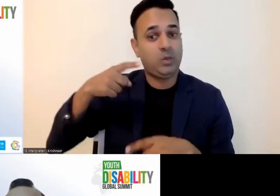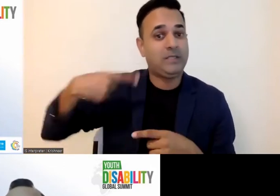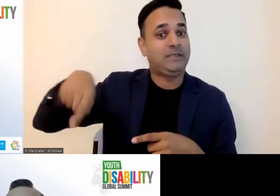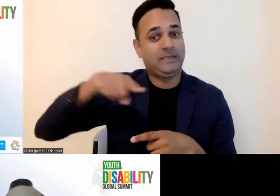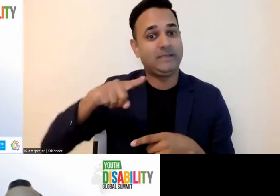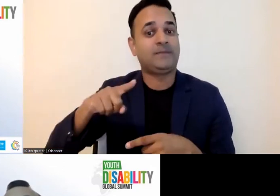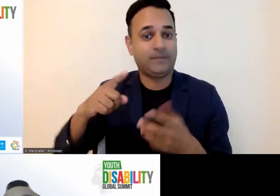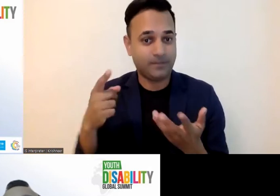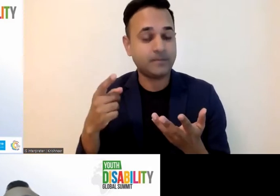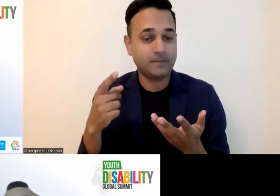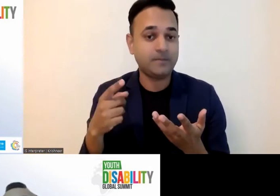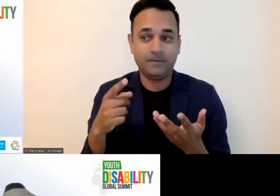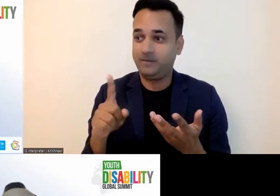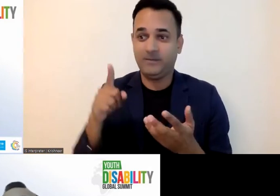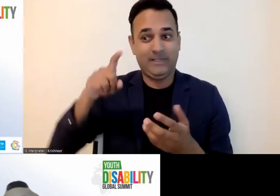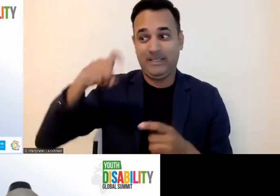programs. I think having